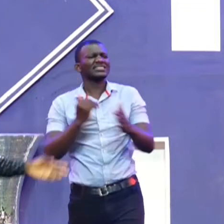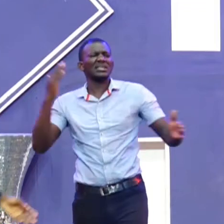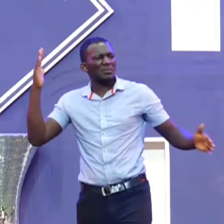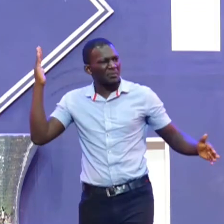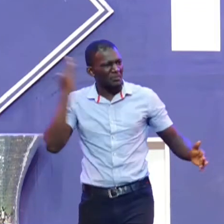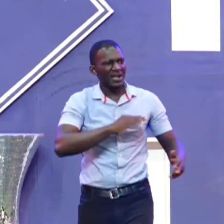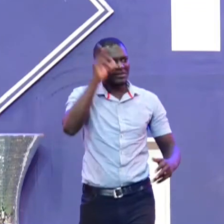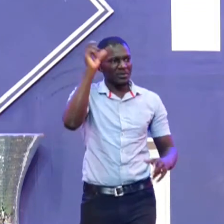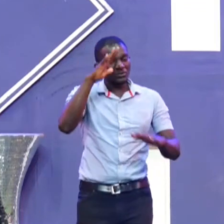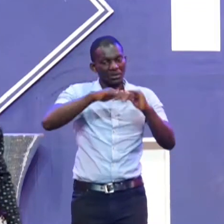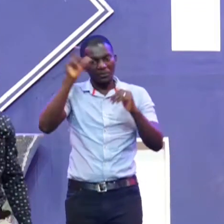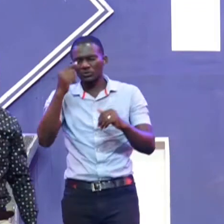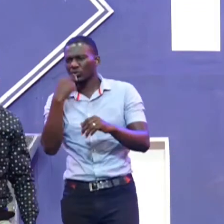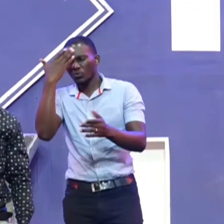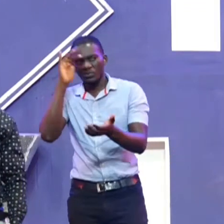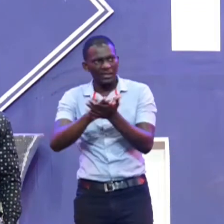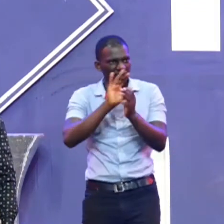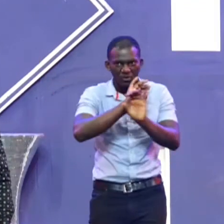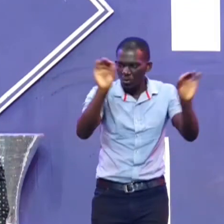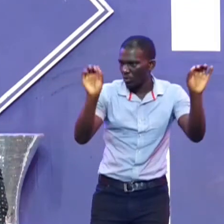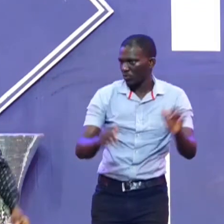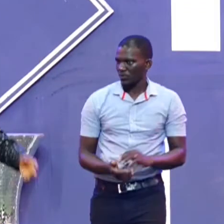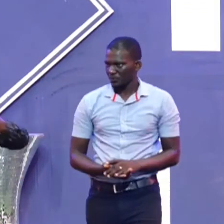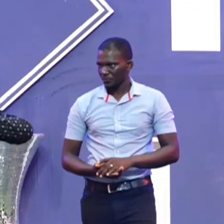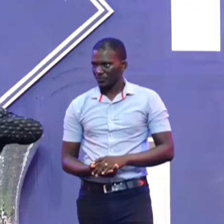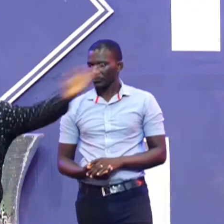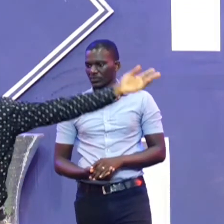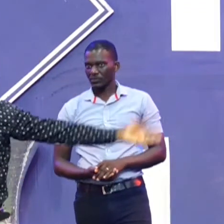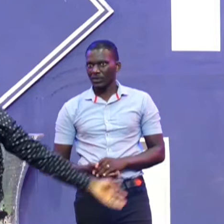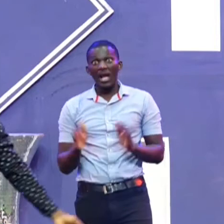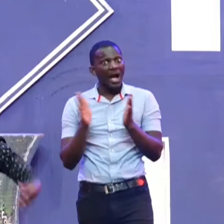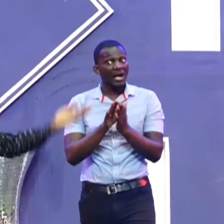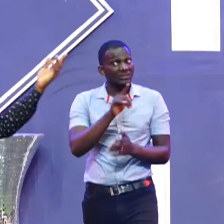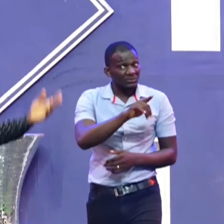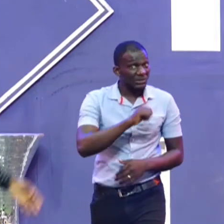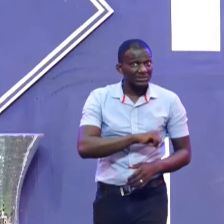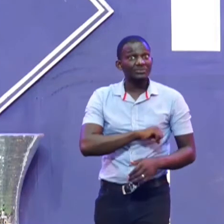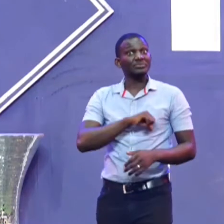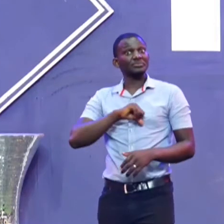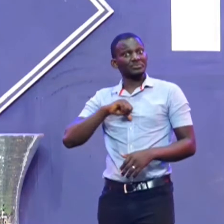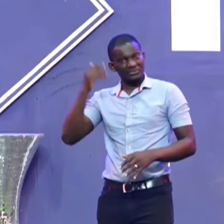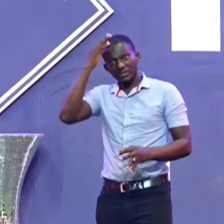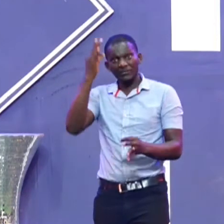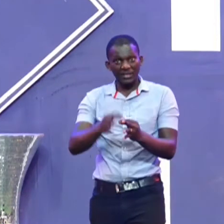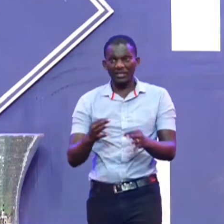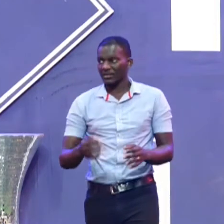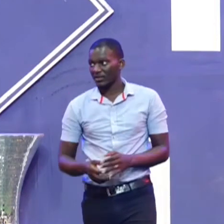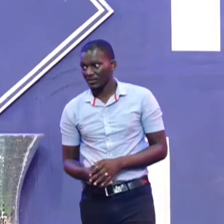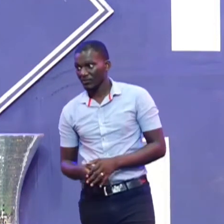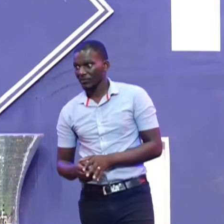household. That person is worse than the unbeliever. And he has denied the